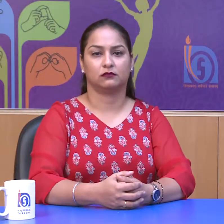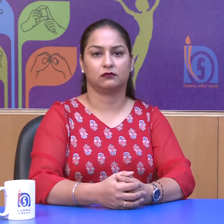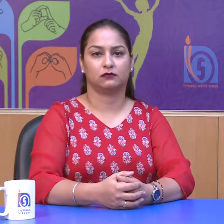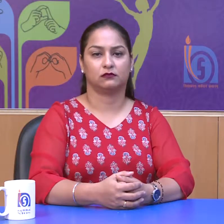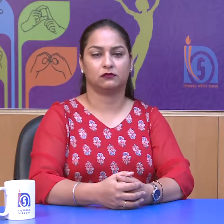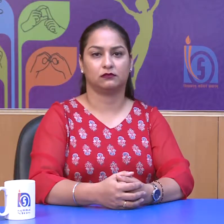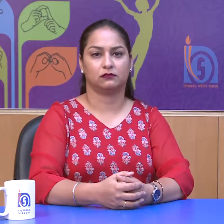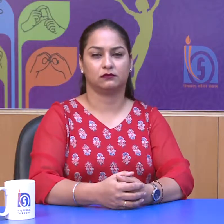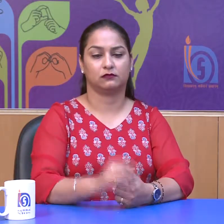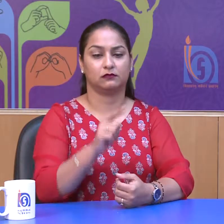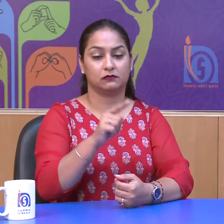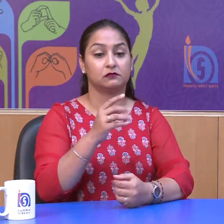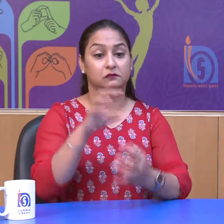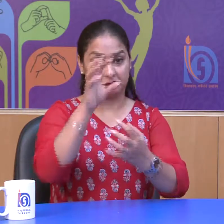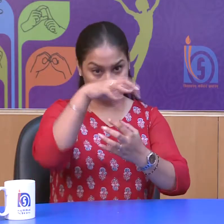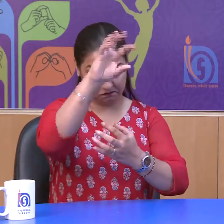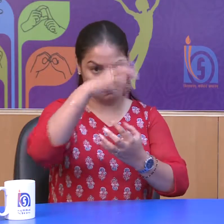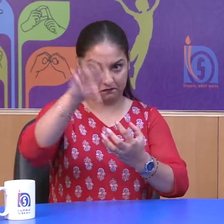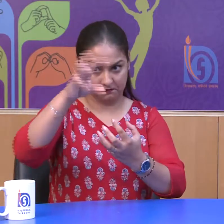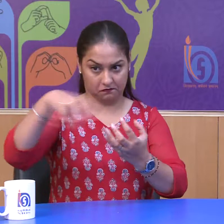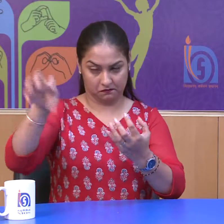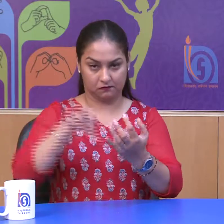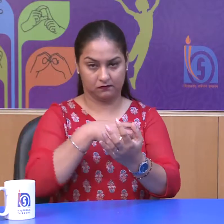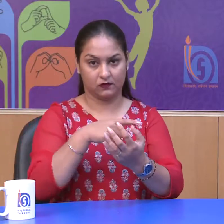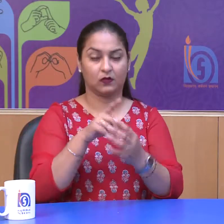delimited separately for the parliament,